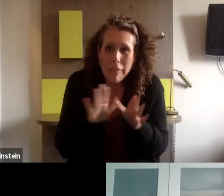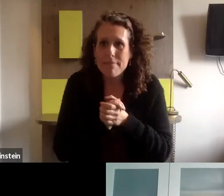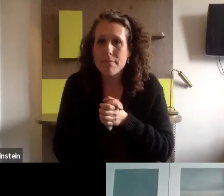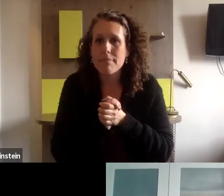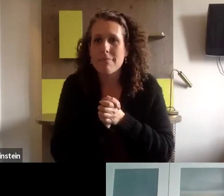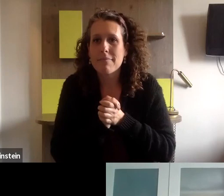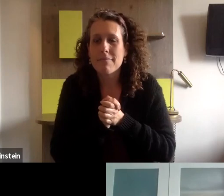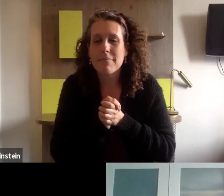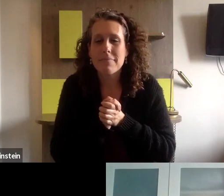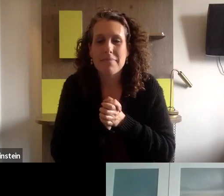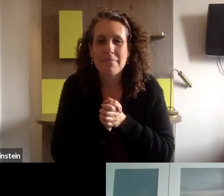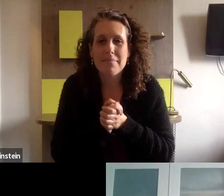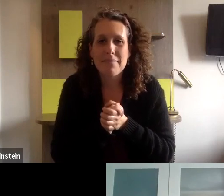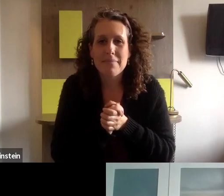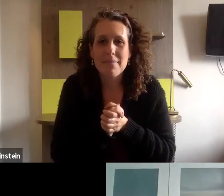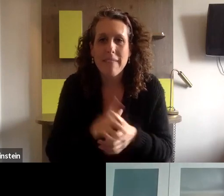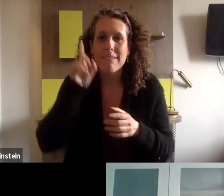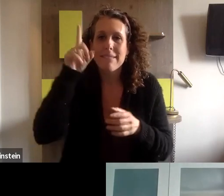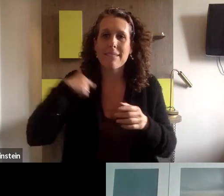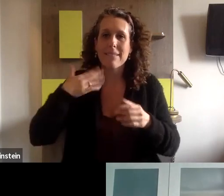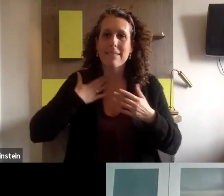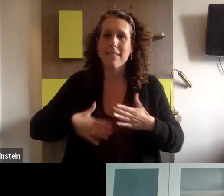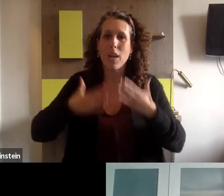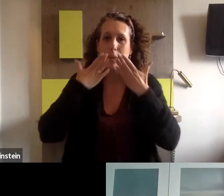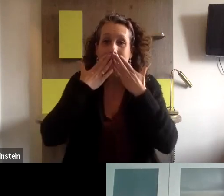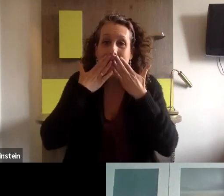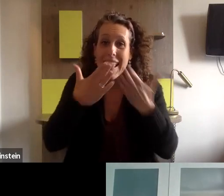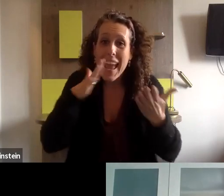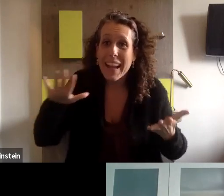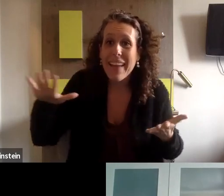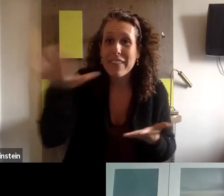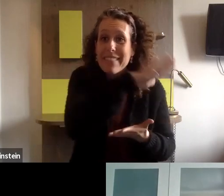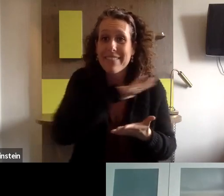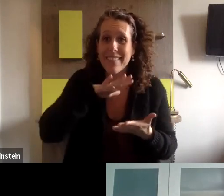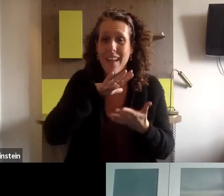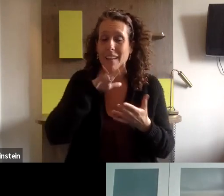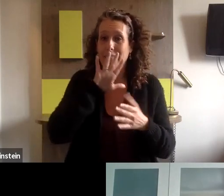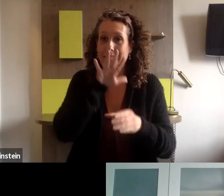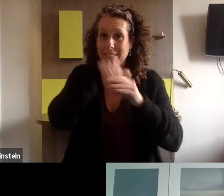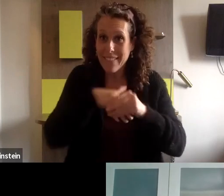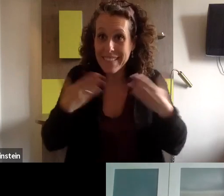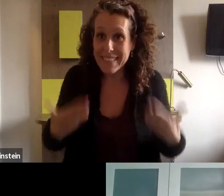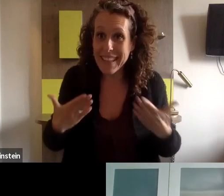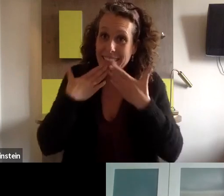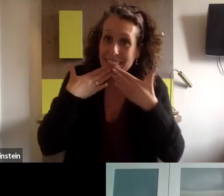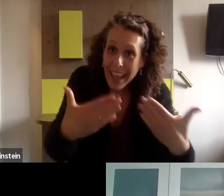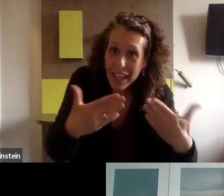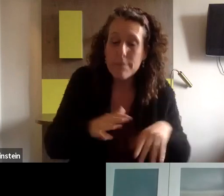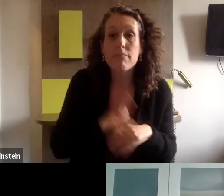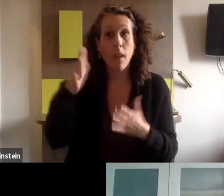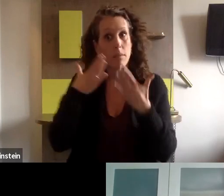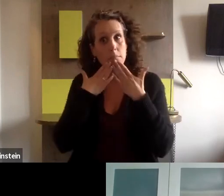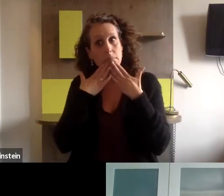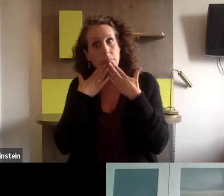on me to thank everybody again for their participation today. Thank you